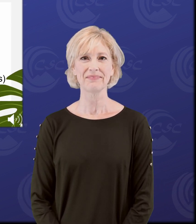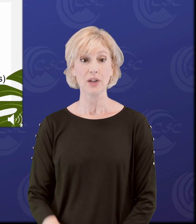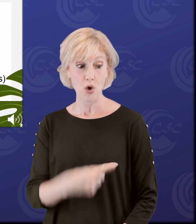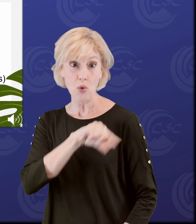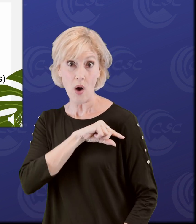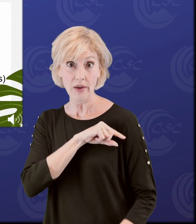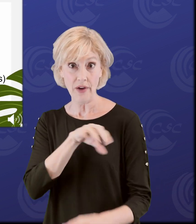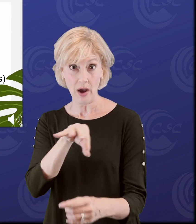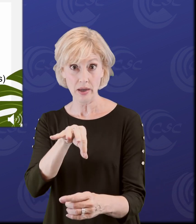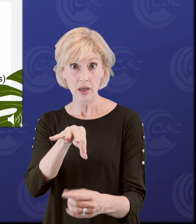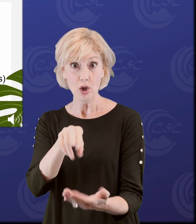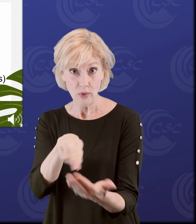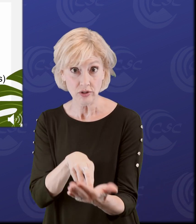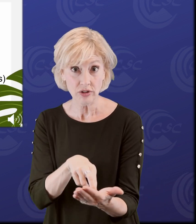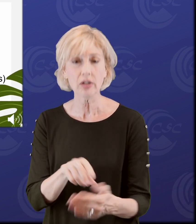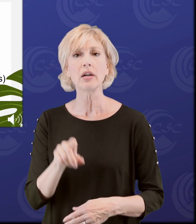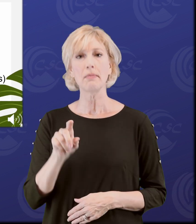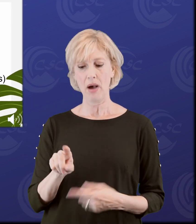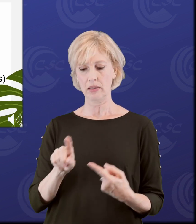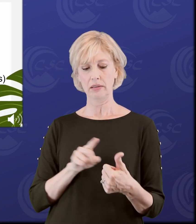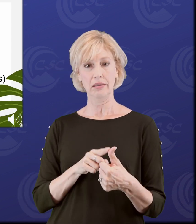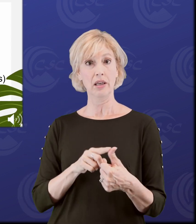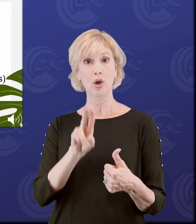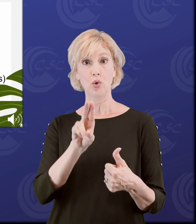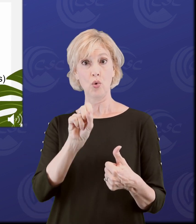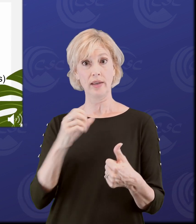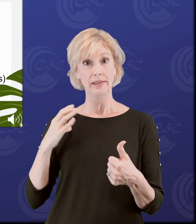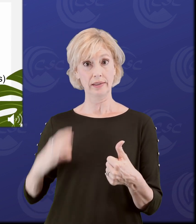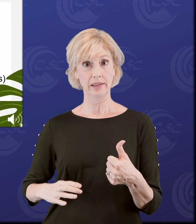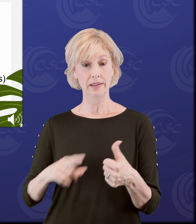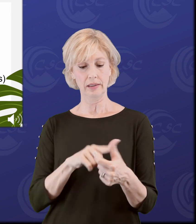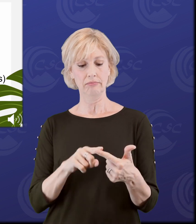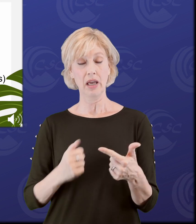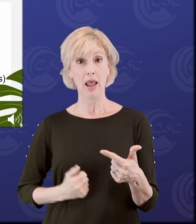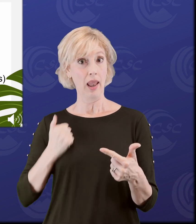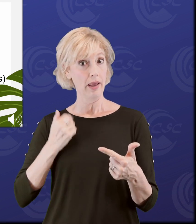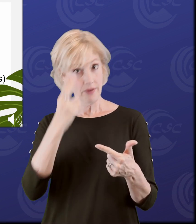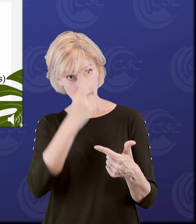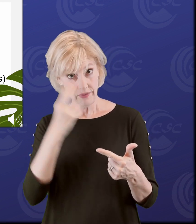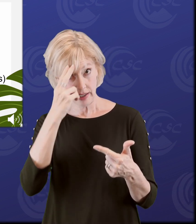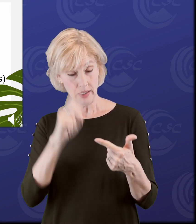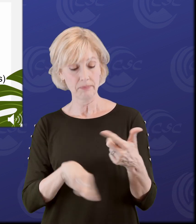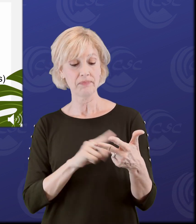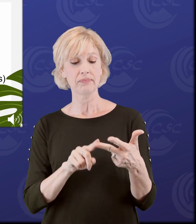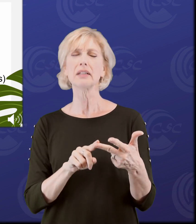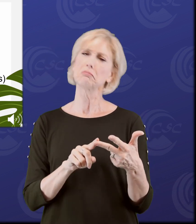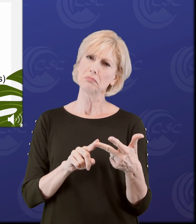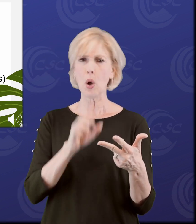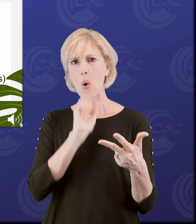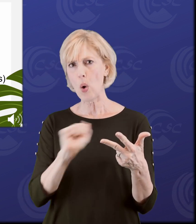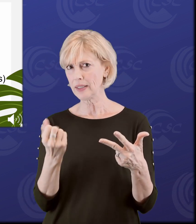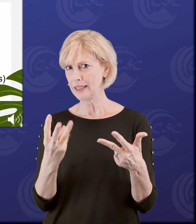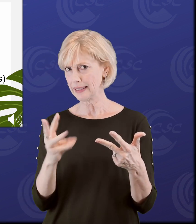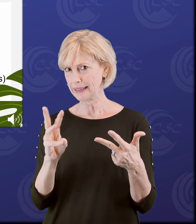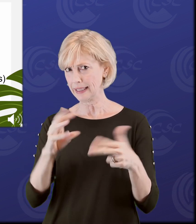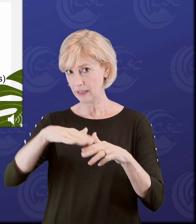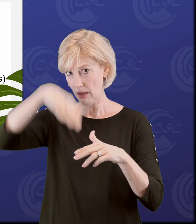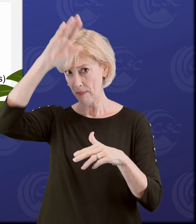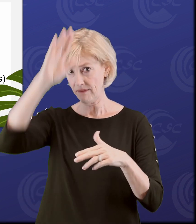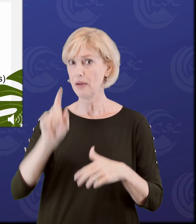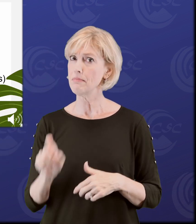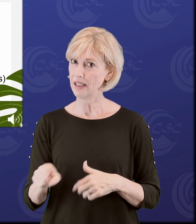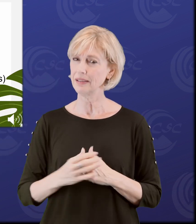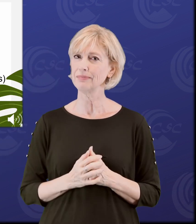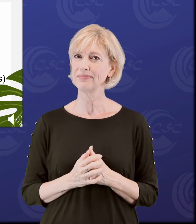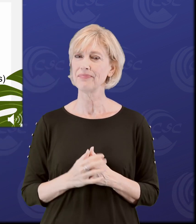To qualify to register, you must be a U.S. citizen, a resident of Hawaii, and at least 16 years old. Hawaii is